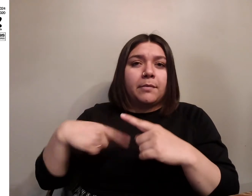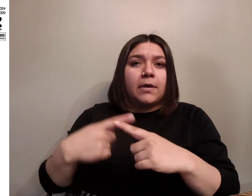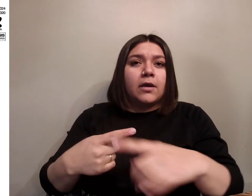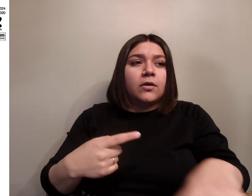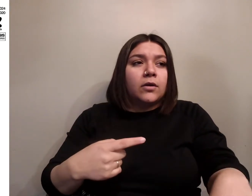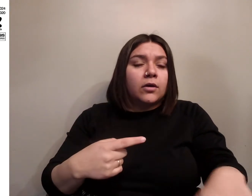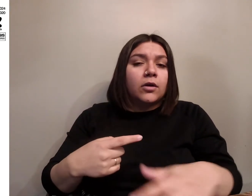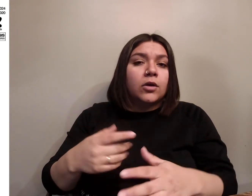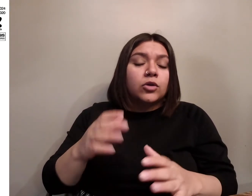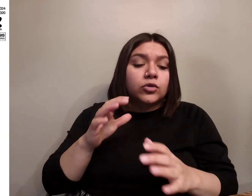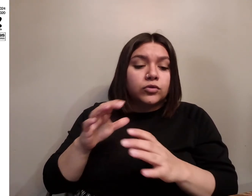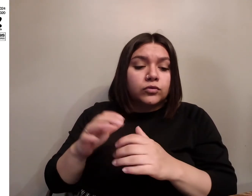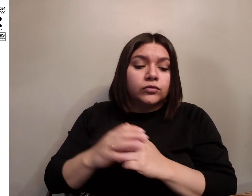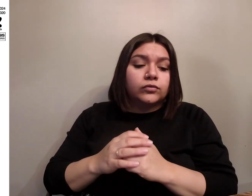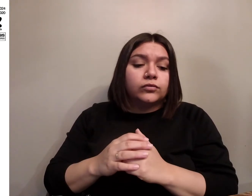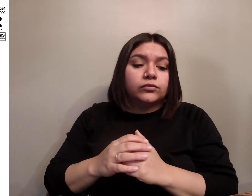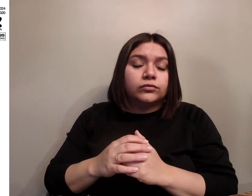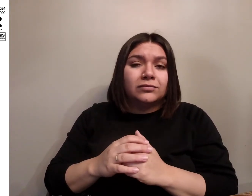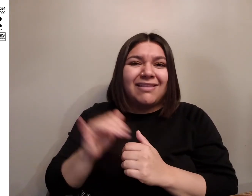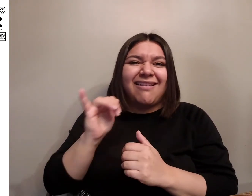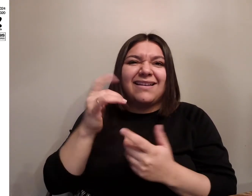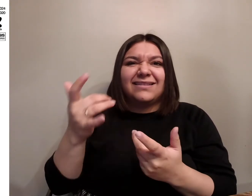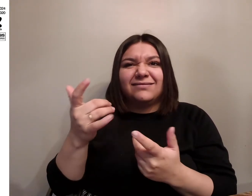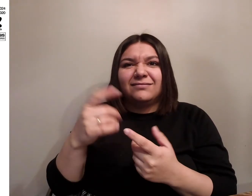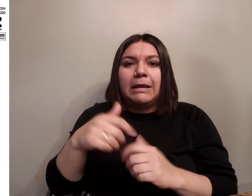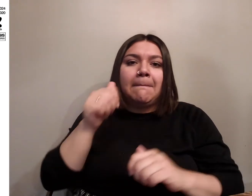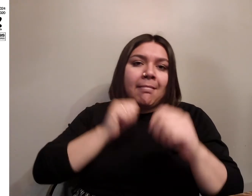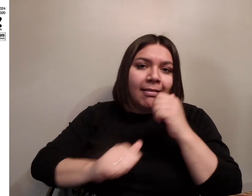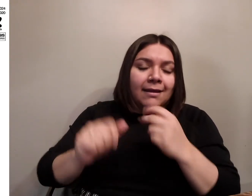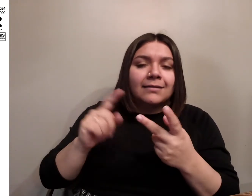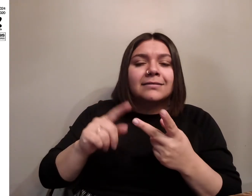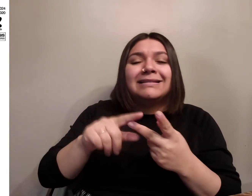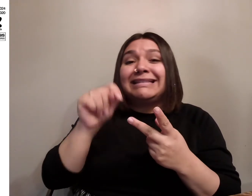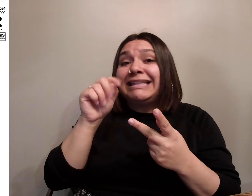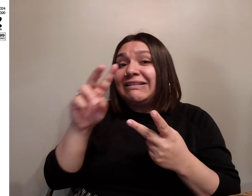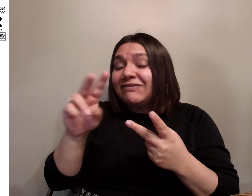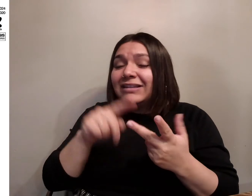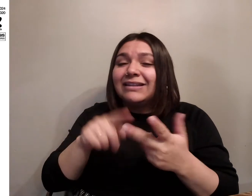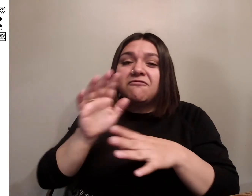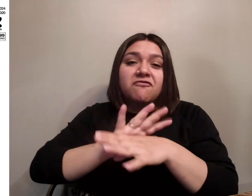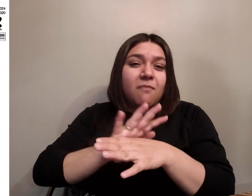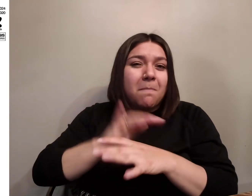been talk of doing adaptations like screen and television